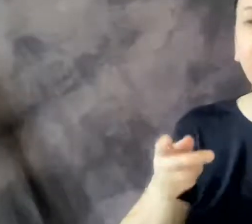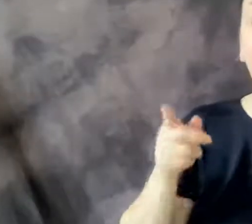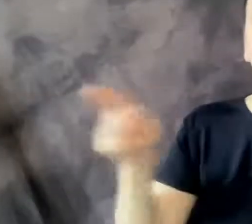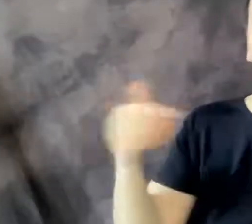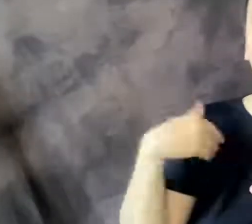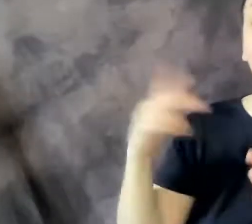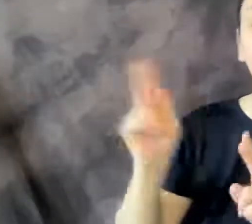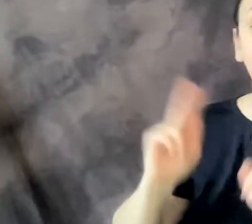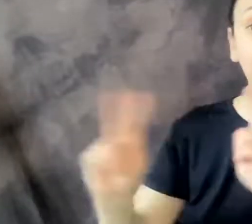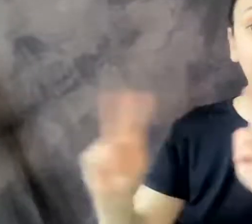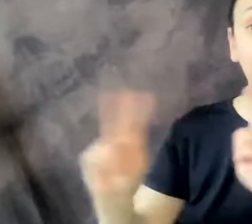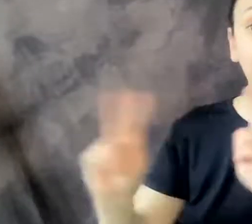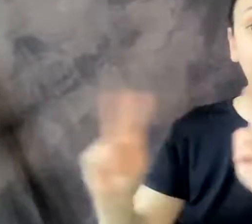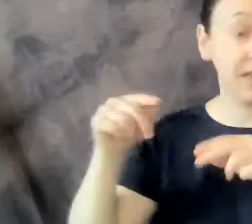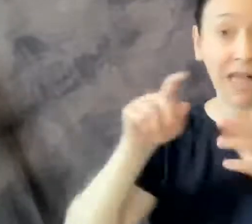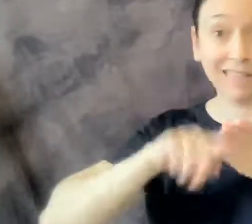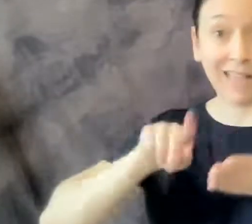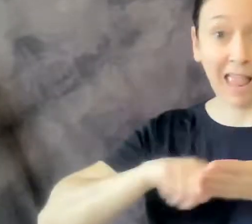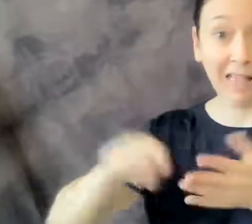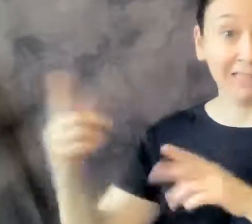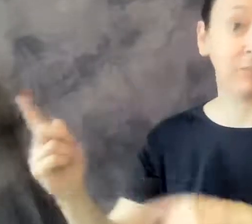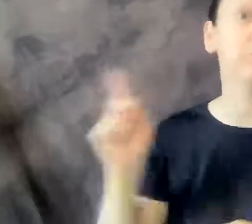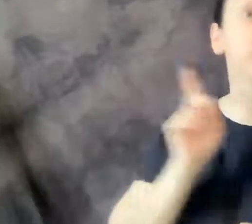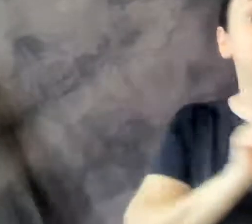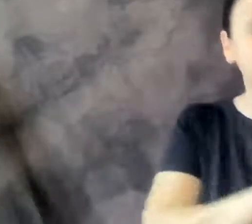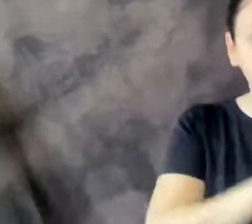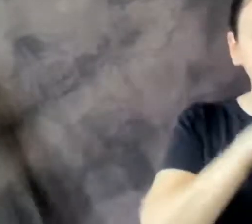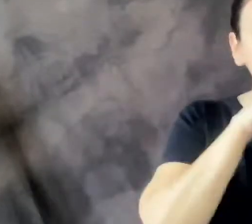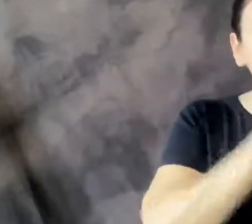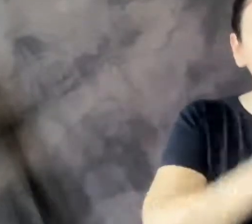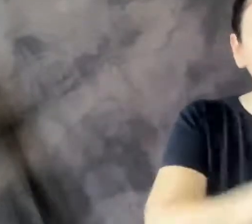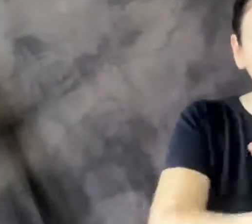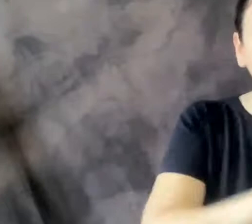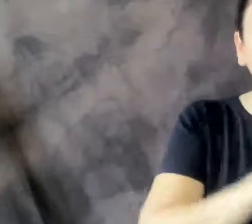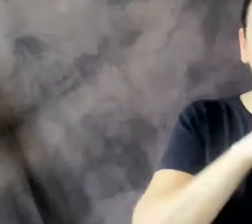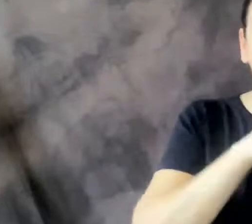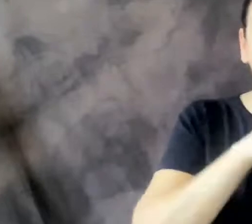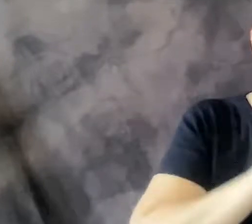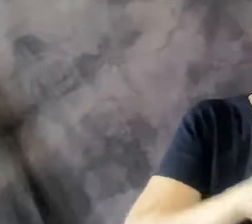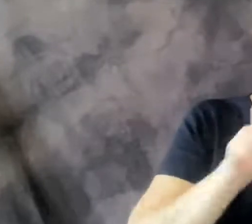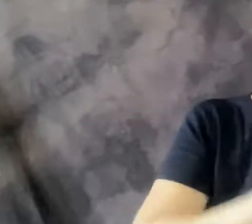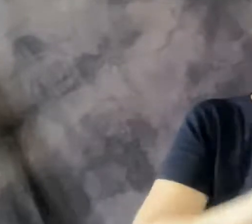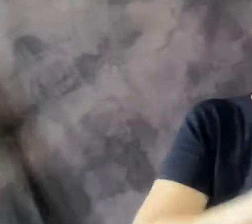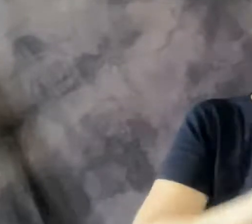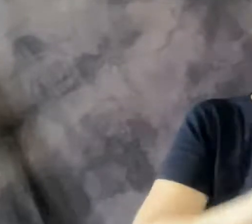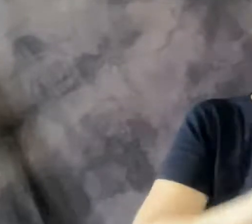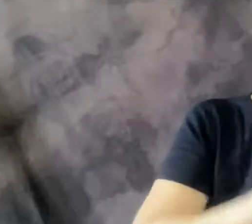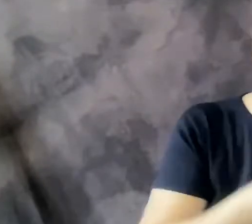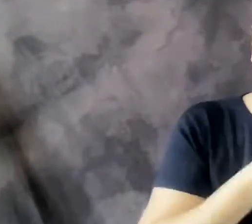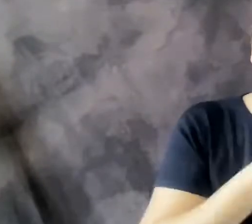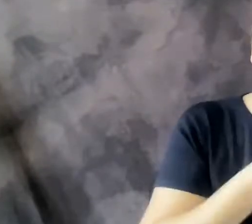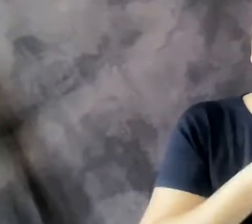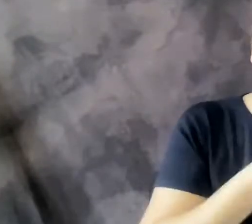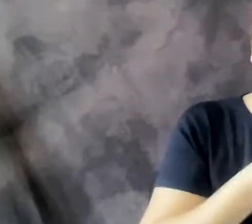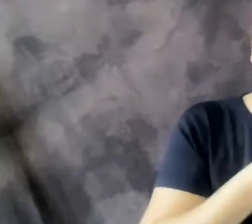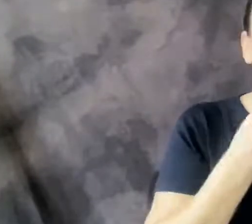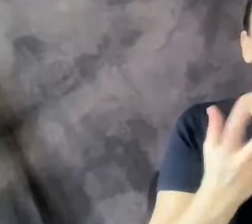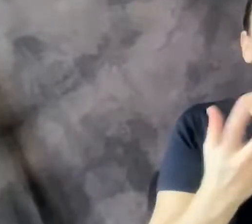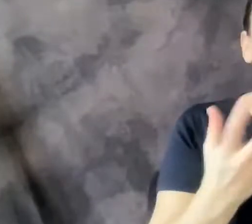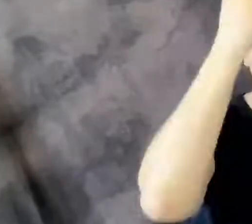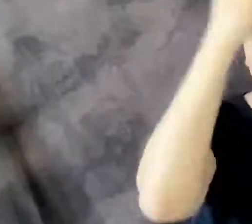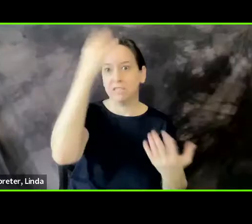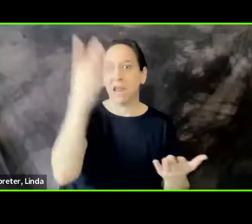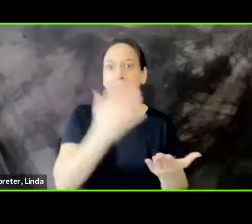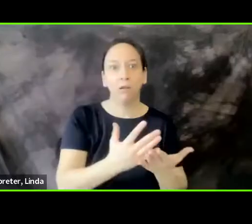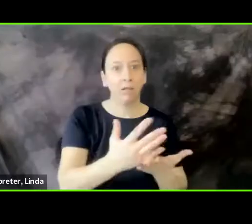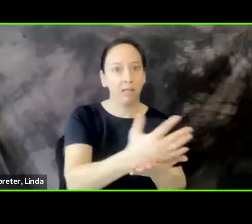individuals' homes to conduct these assessments. And within that process, there is a ton of data that is collected